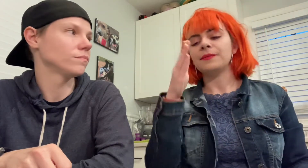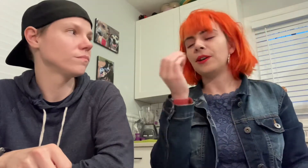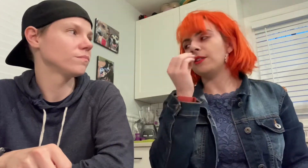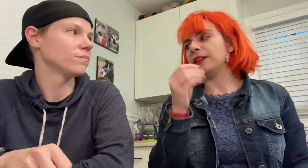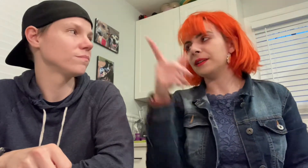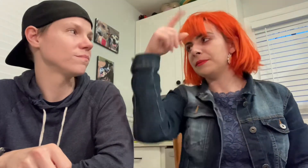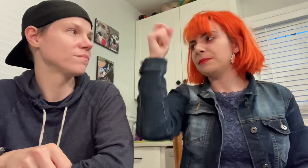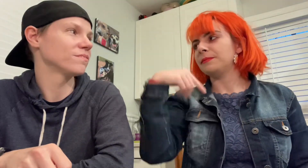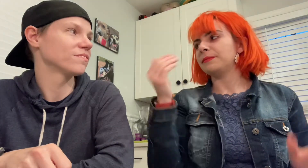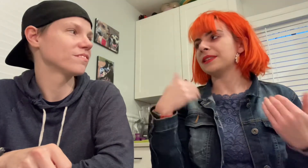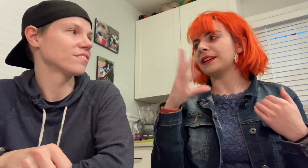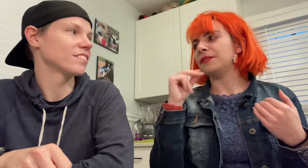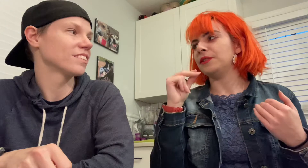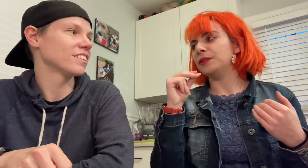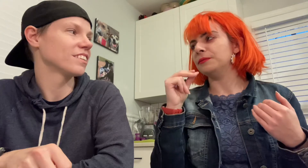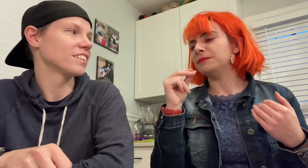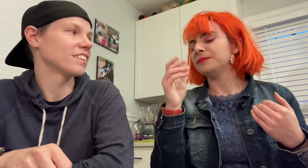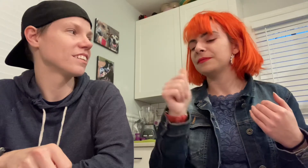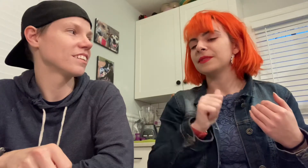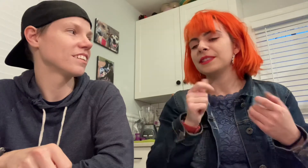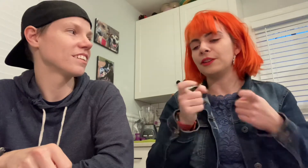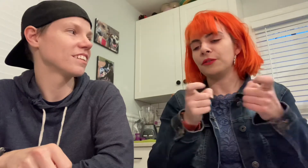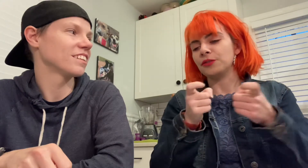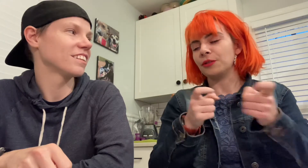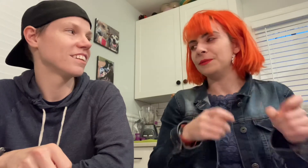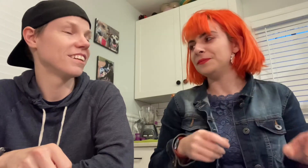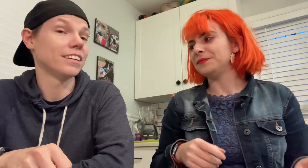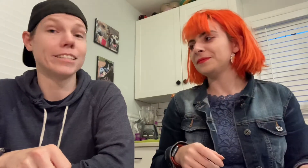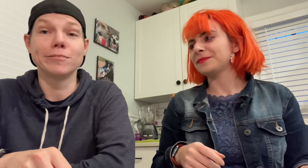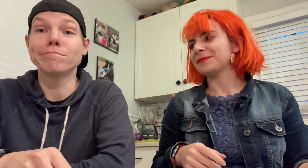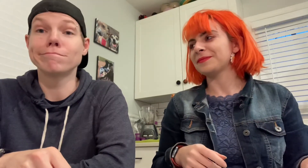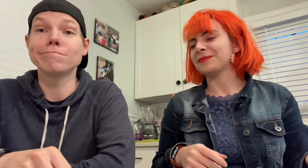I'll eat it because I have no self-control.